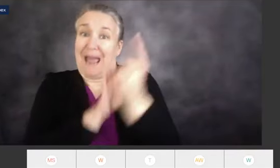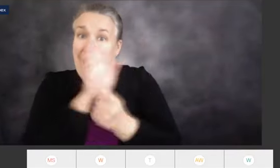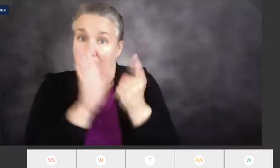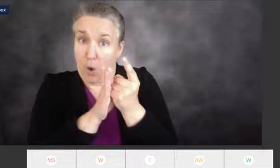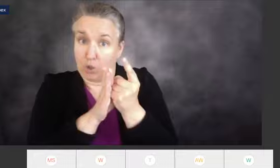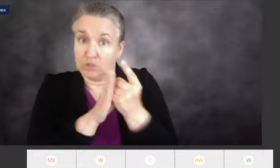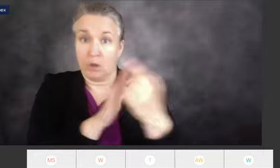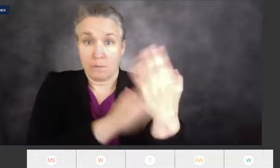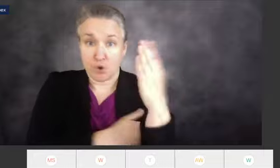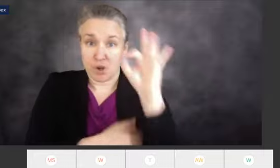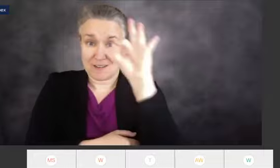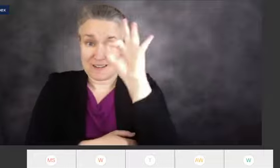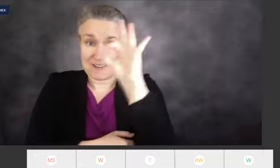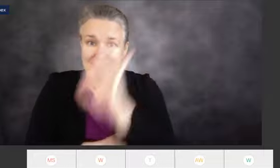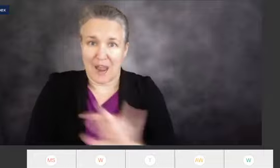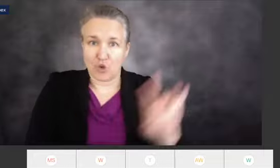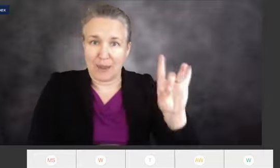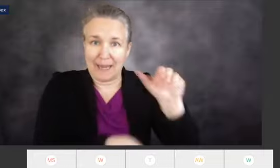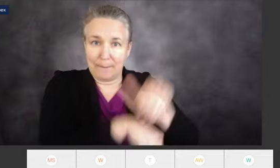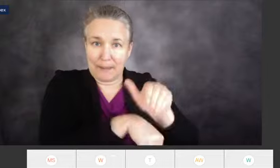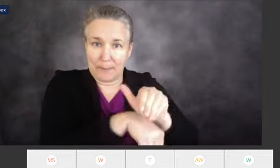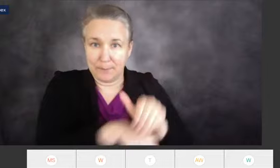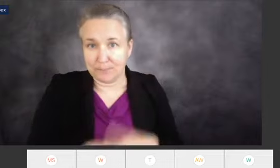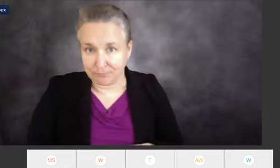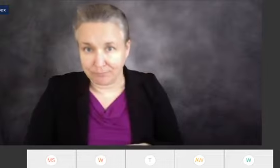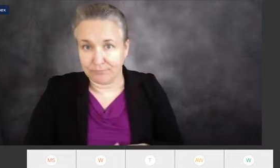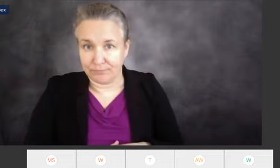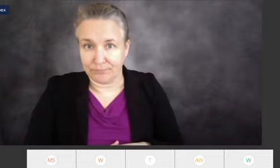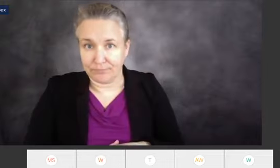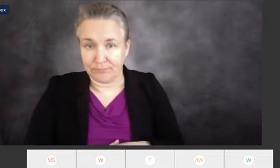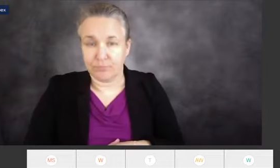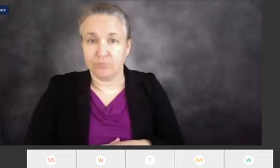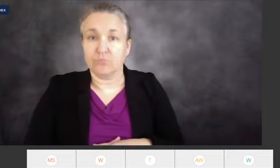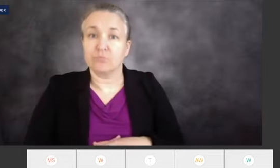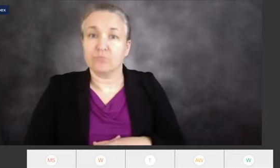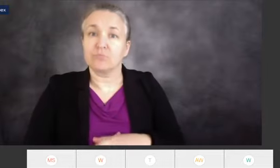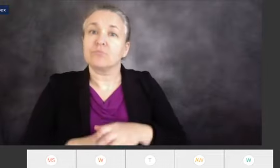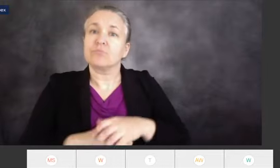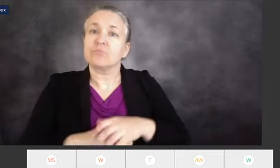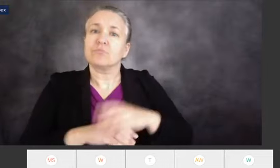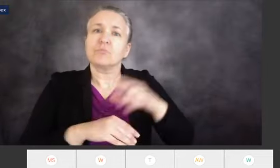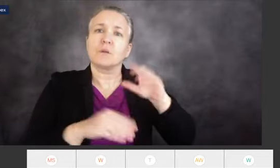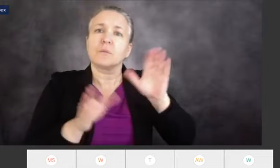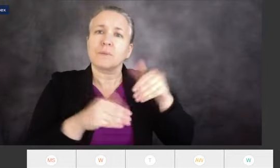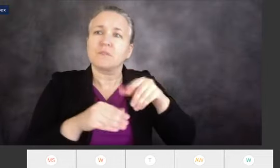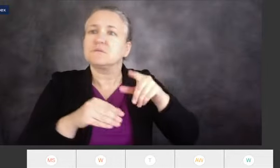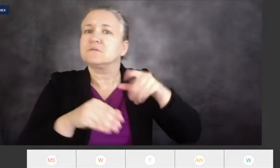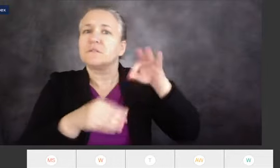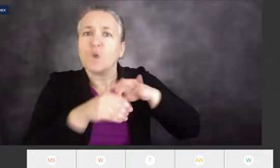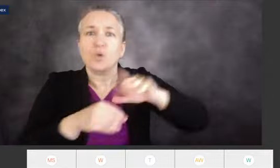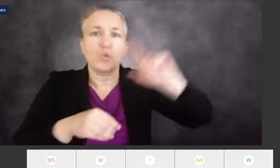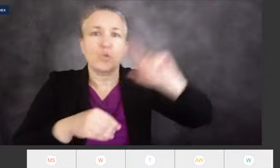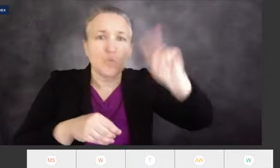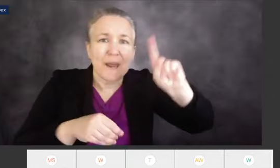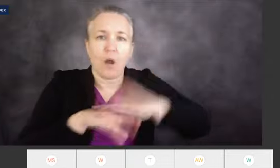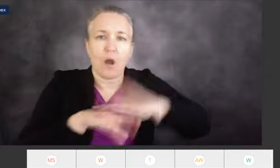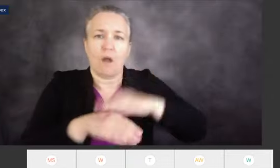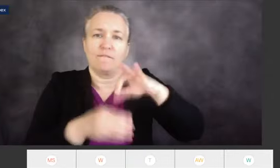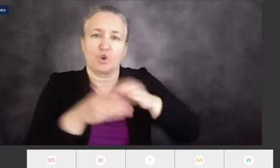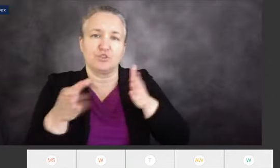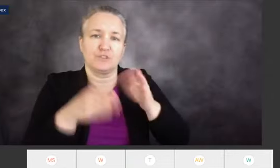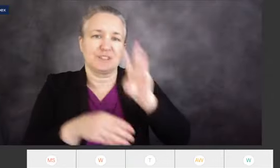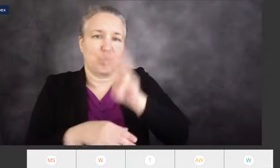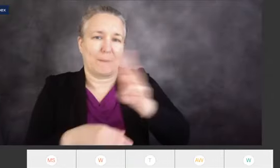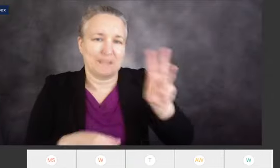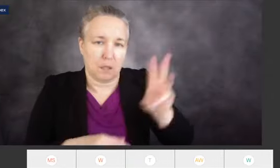9 a.m. to 8 p.m. And all the locations are listed on the Voter Services website.